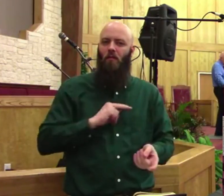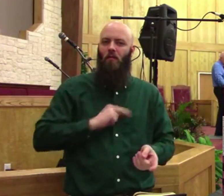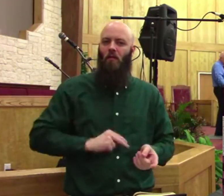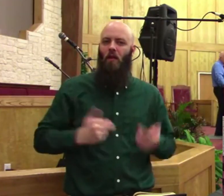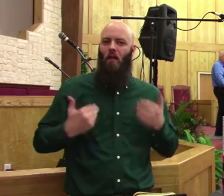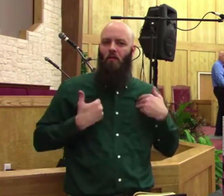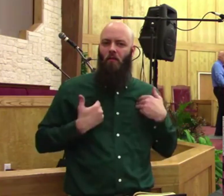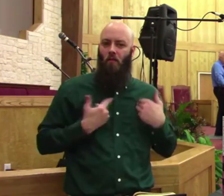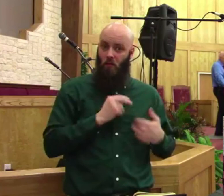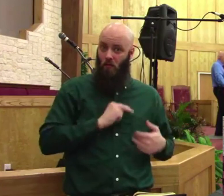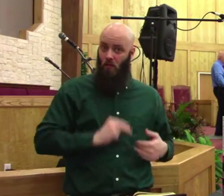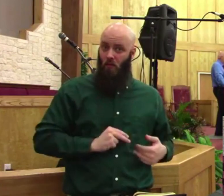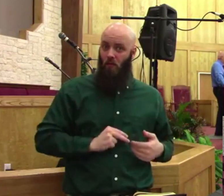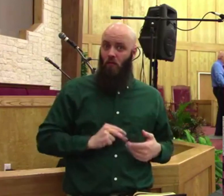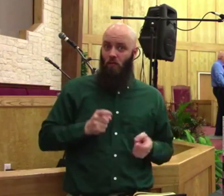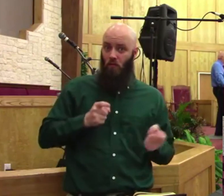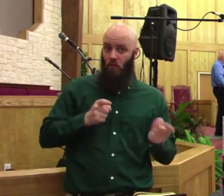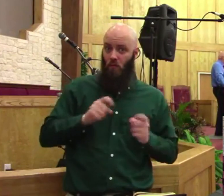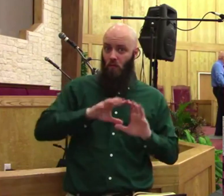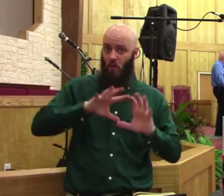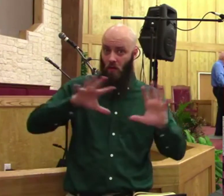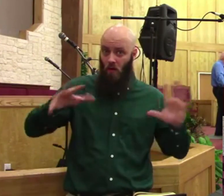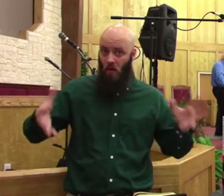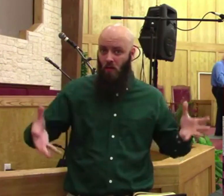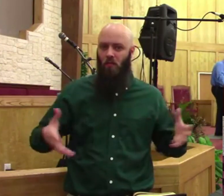world, God gave to him.